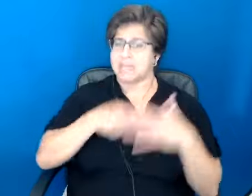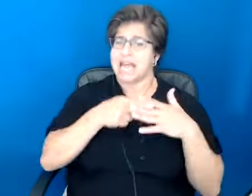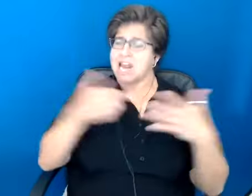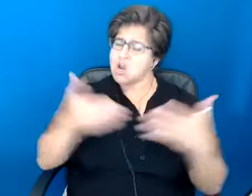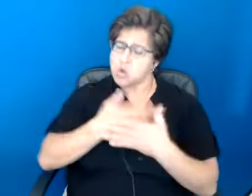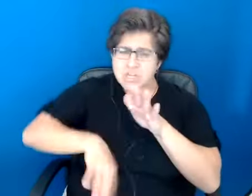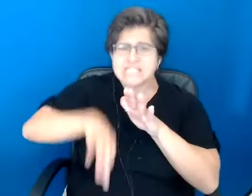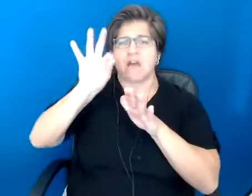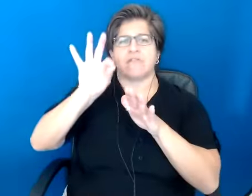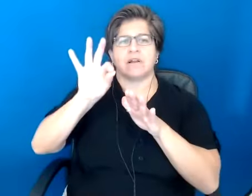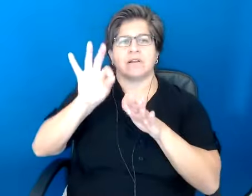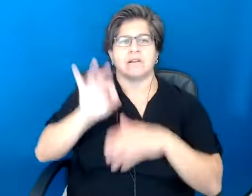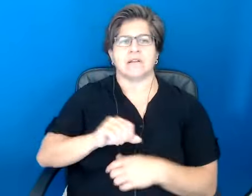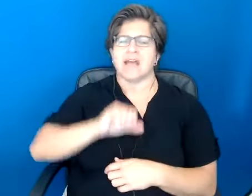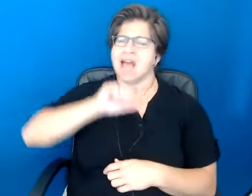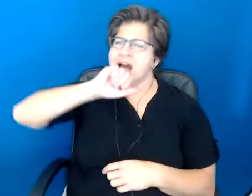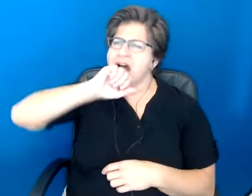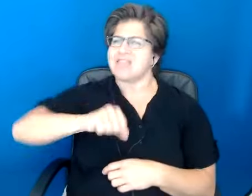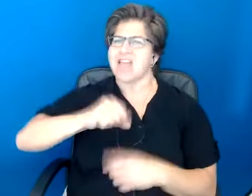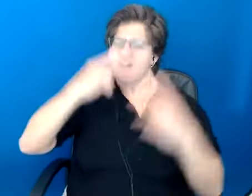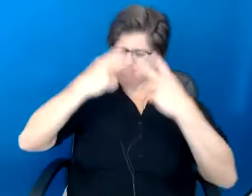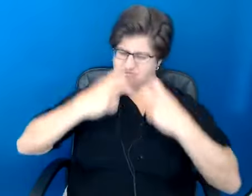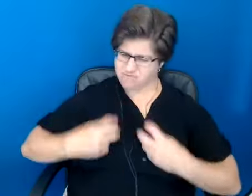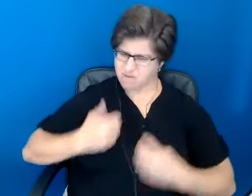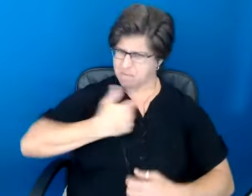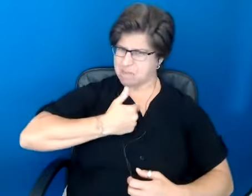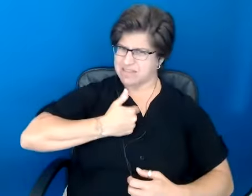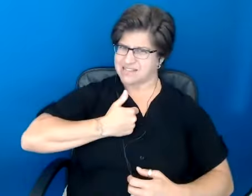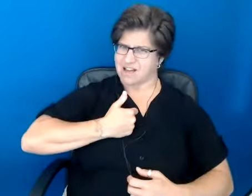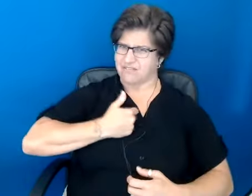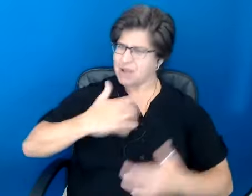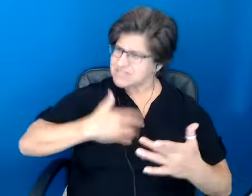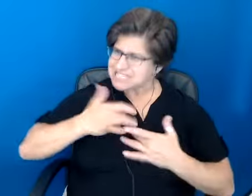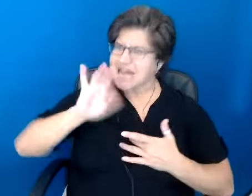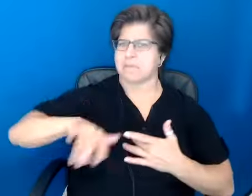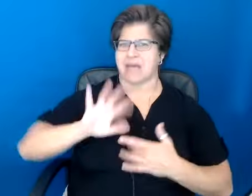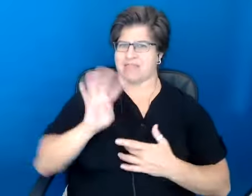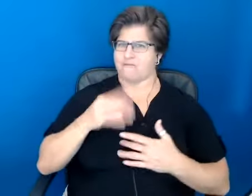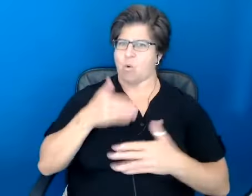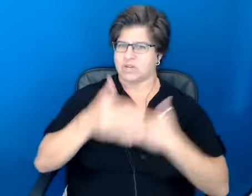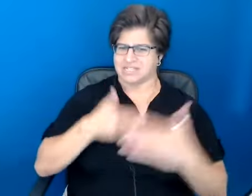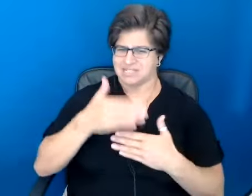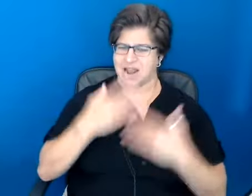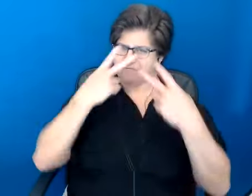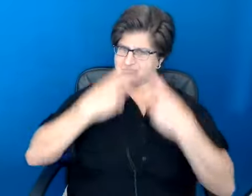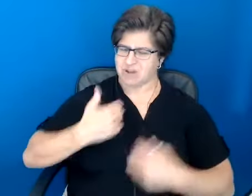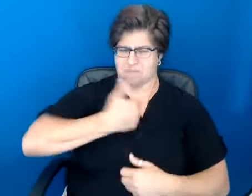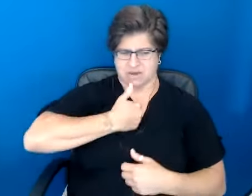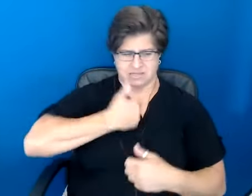me. And I wasn't frightened to share it with anybody. I wasn't frightened to share it because it was a new beginning and a new discovery. I